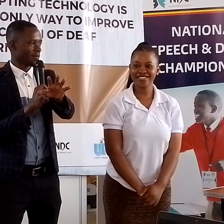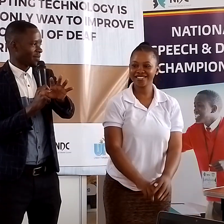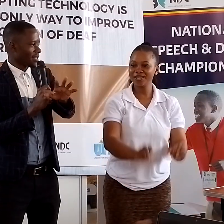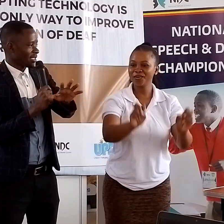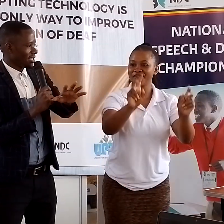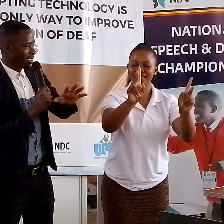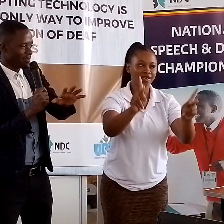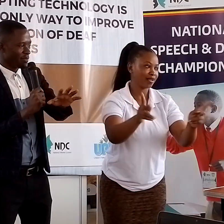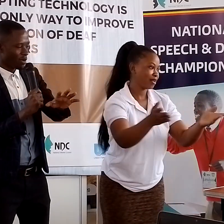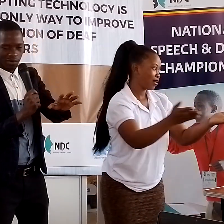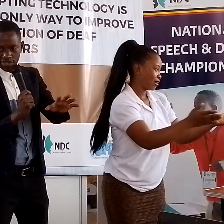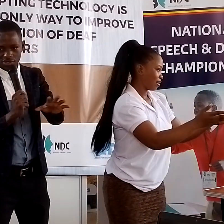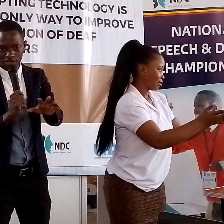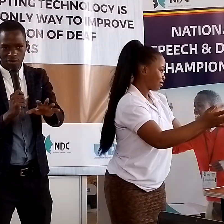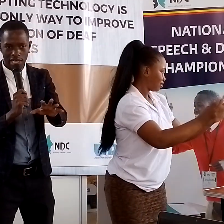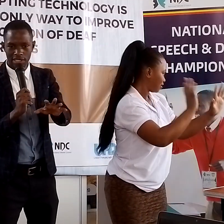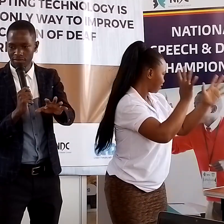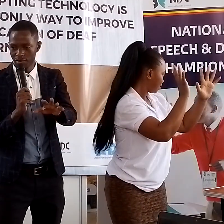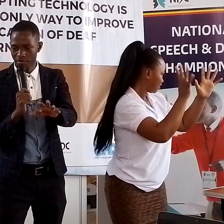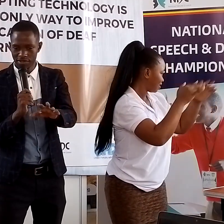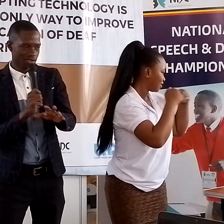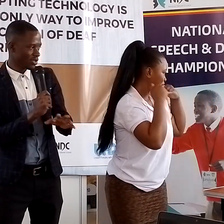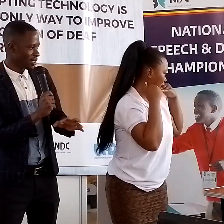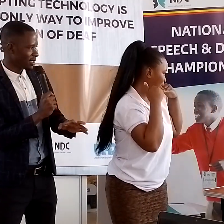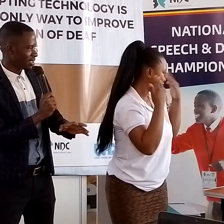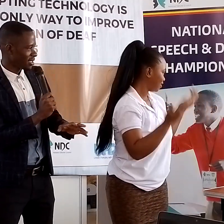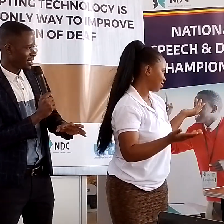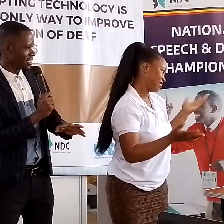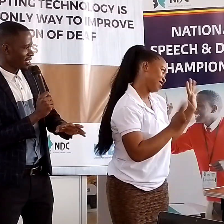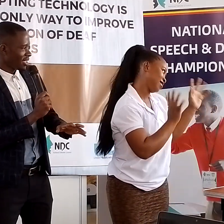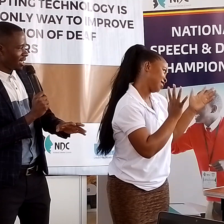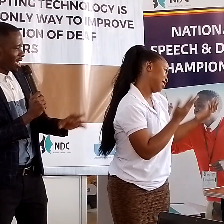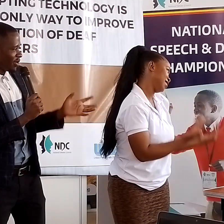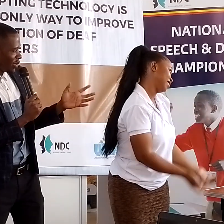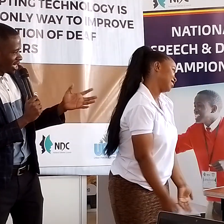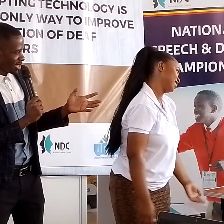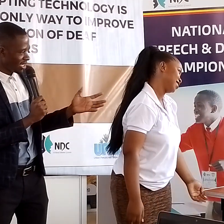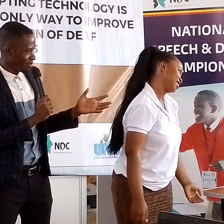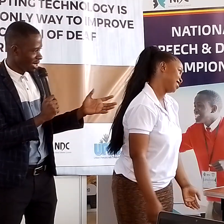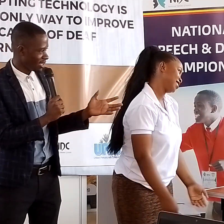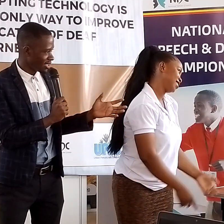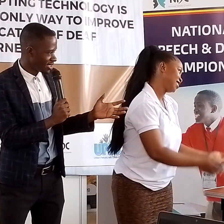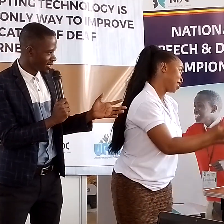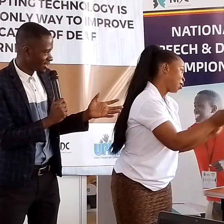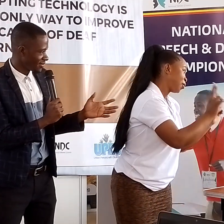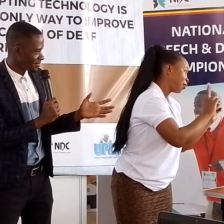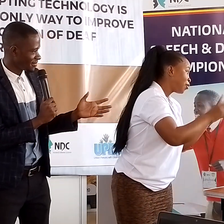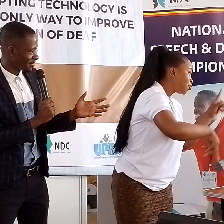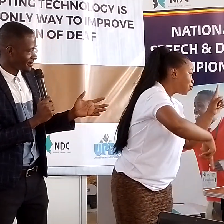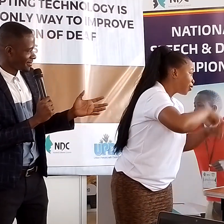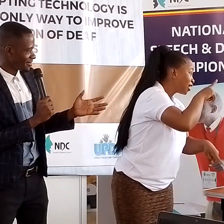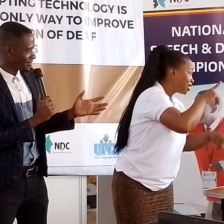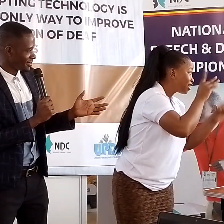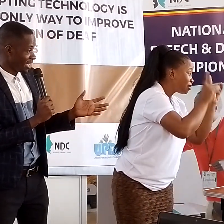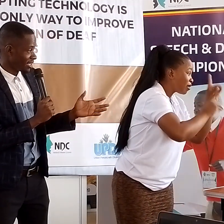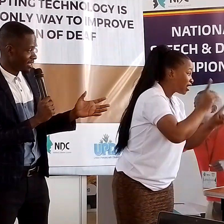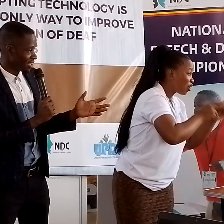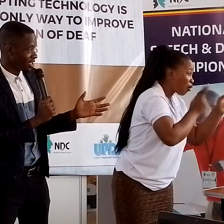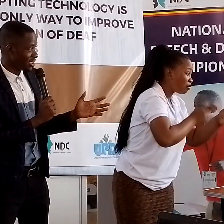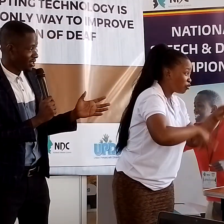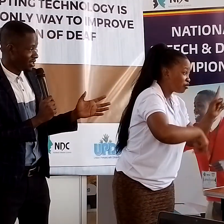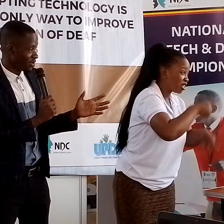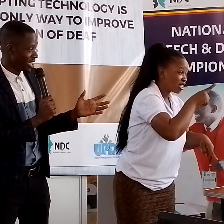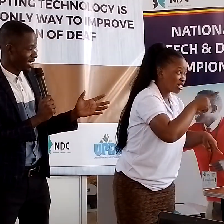Okay. Team proposition. Where is team proposition? Are you winning the debate?